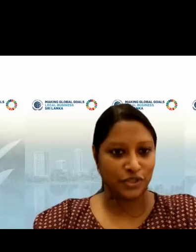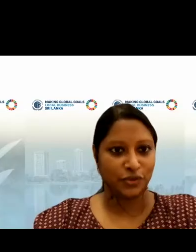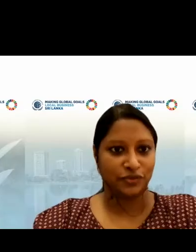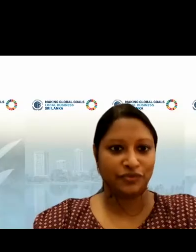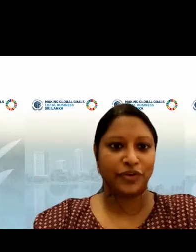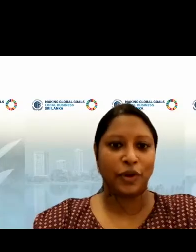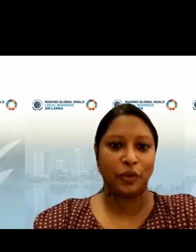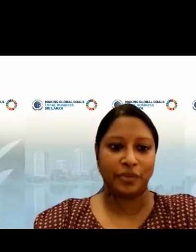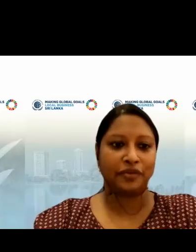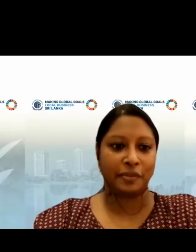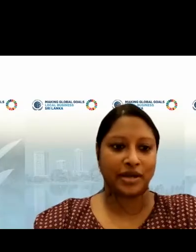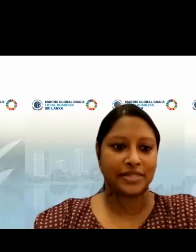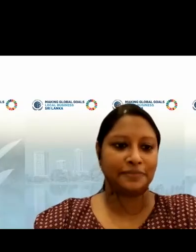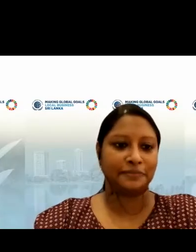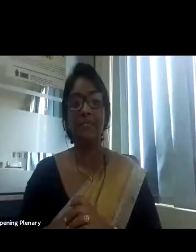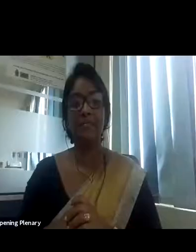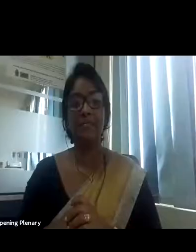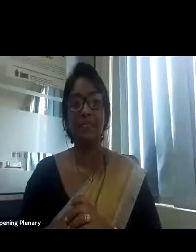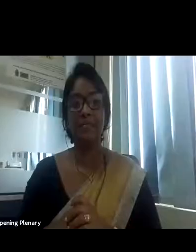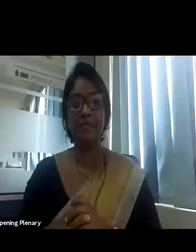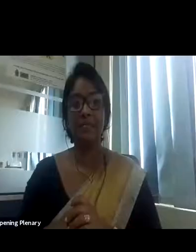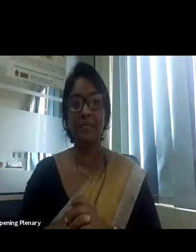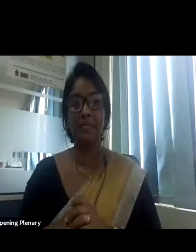to you for your opening remarks.